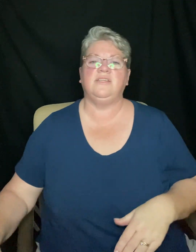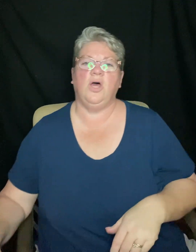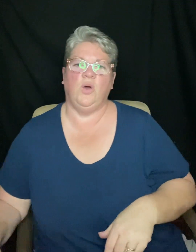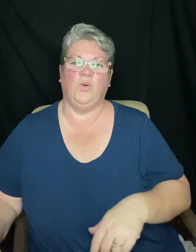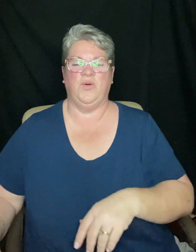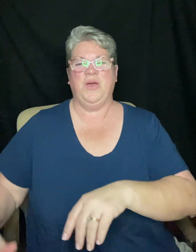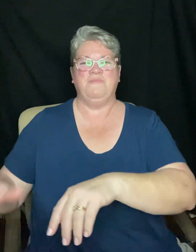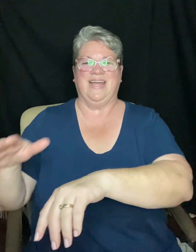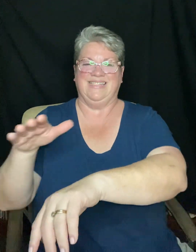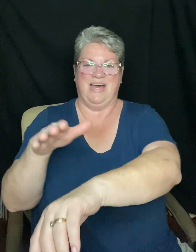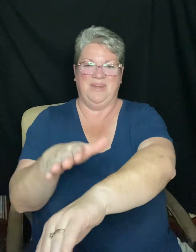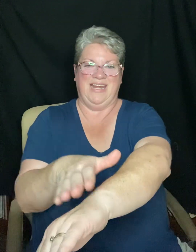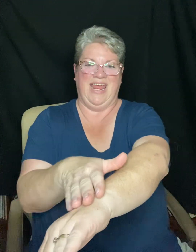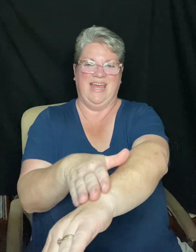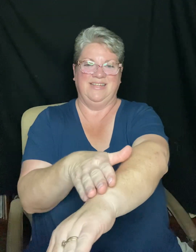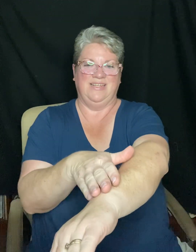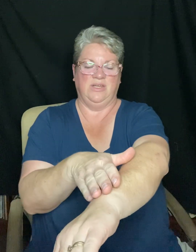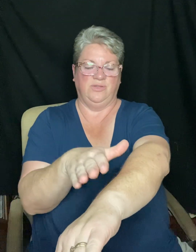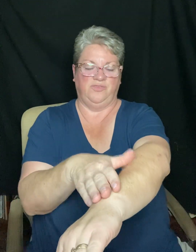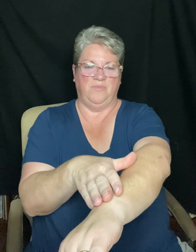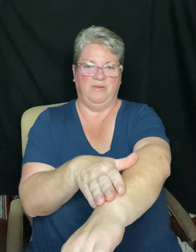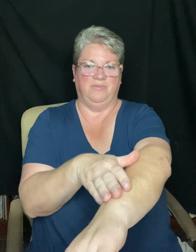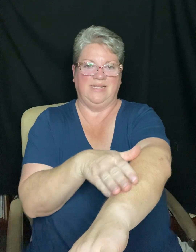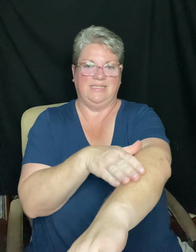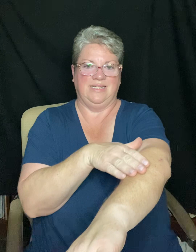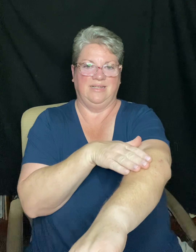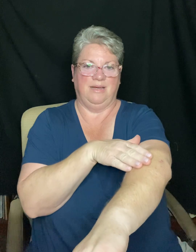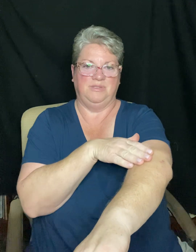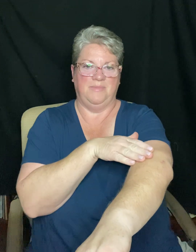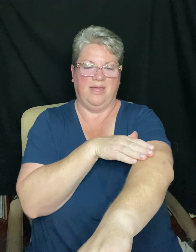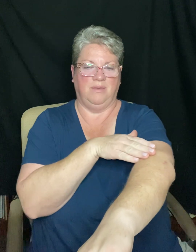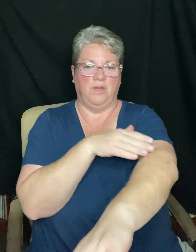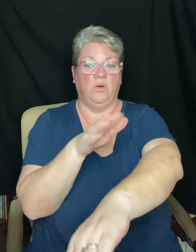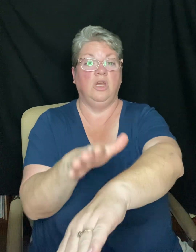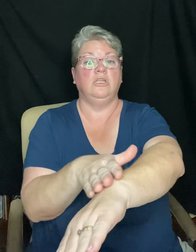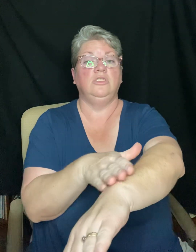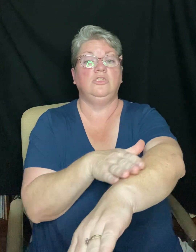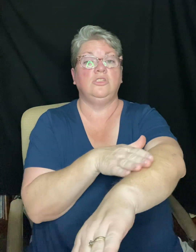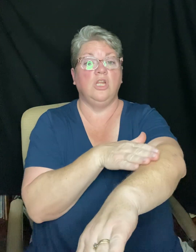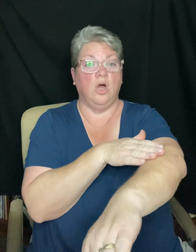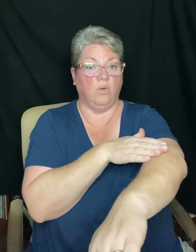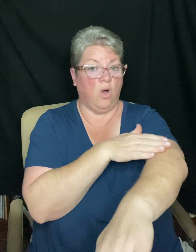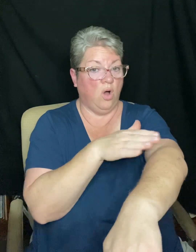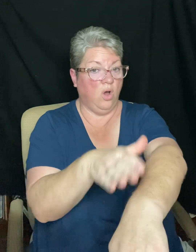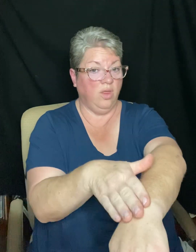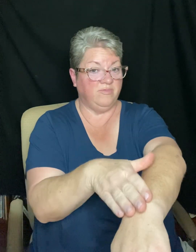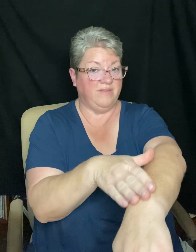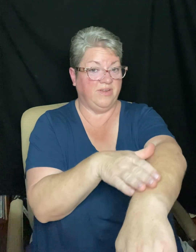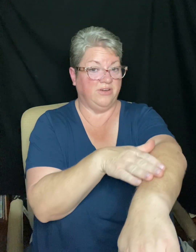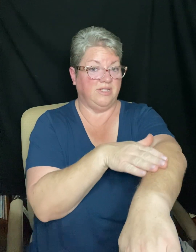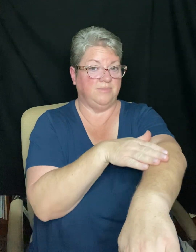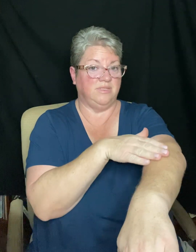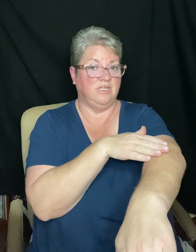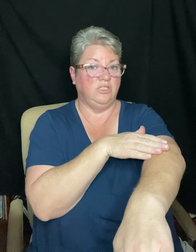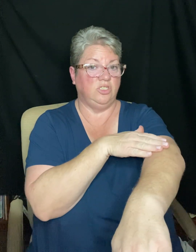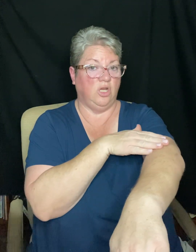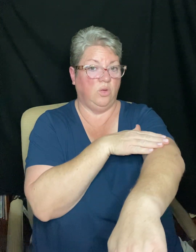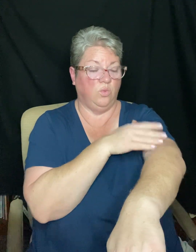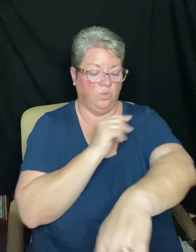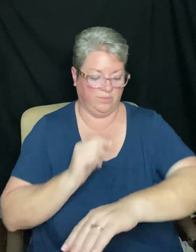Slow. My dominant hand goes from my wrist up to my elbow. Slow. All of my fingertips. Slow.